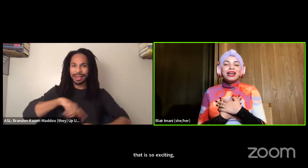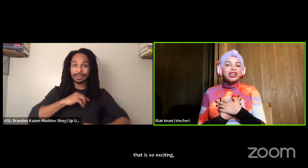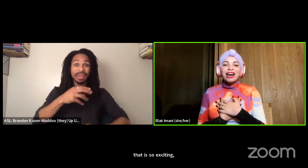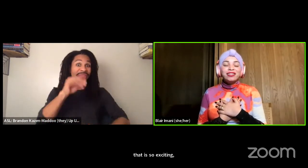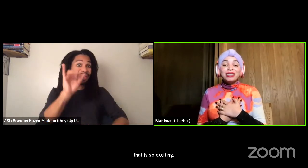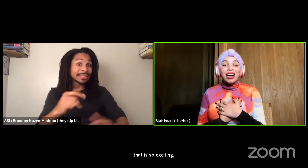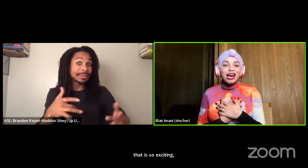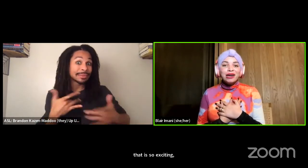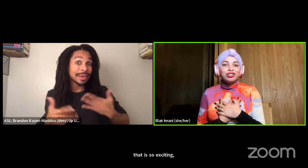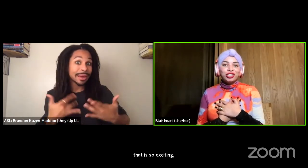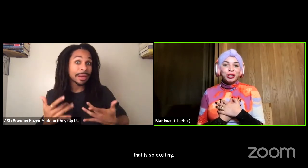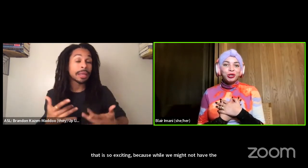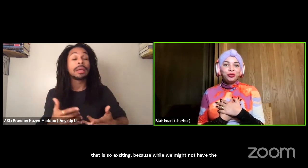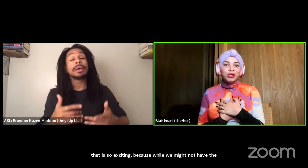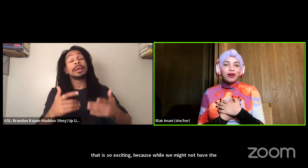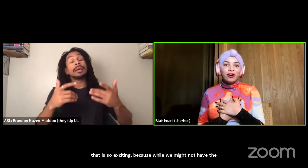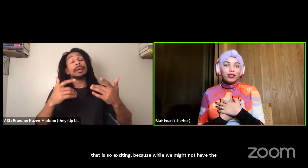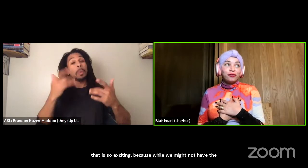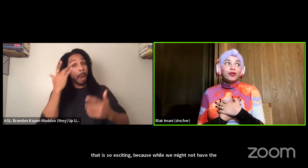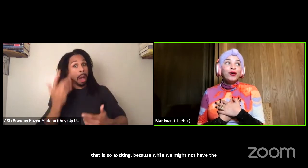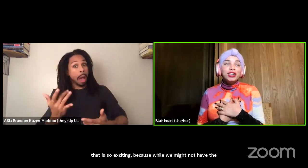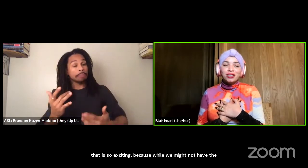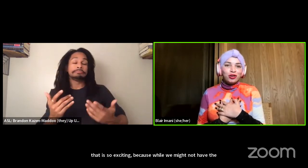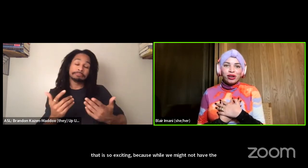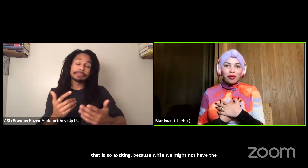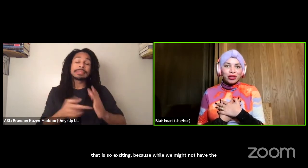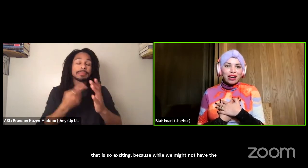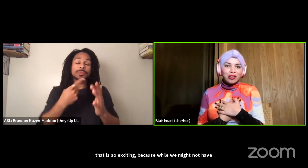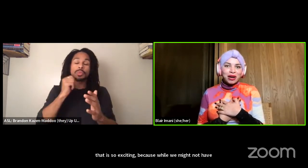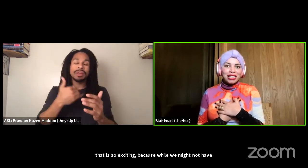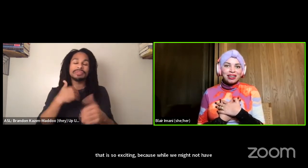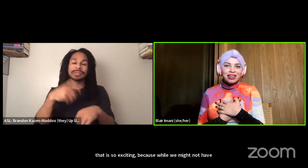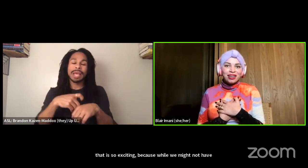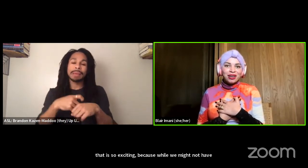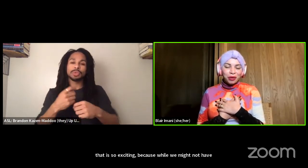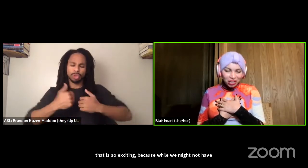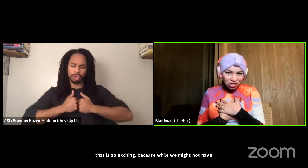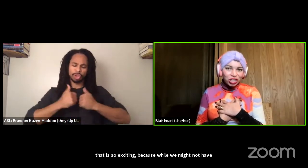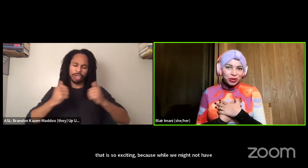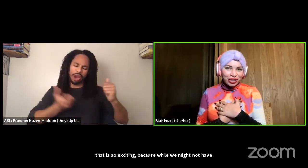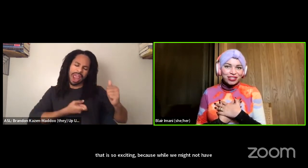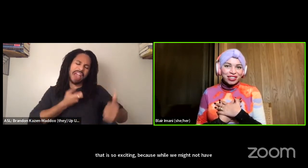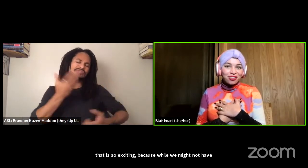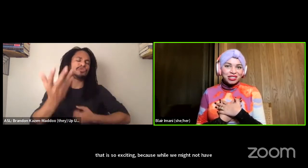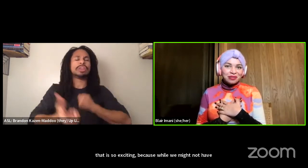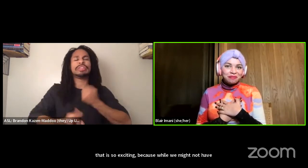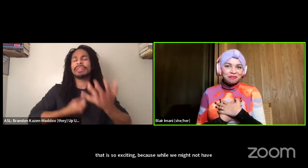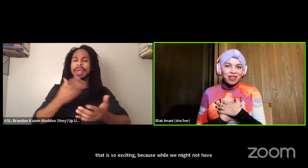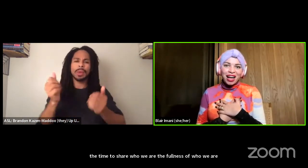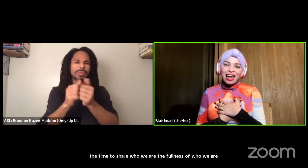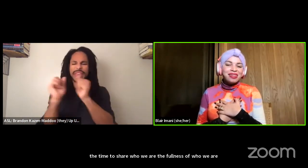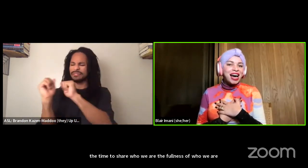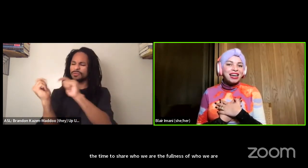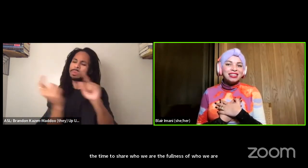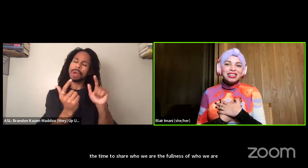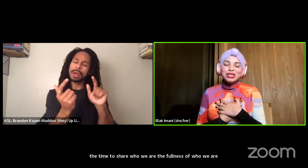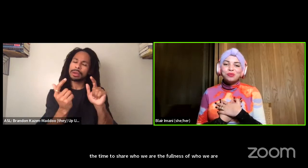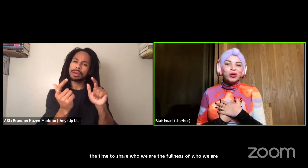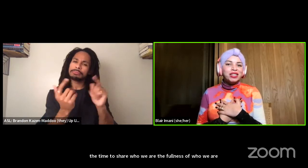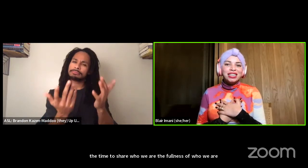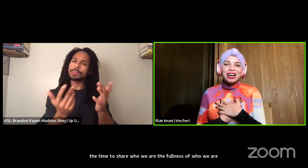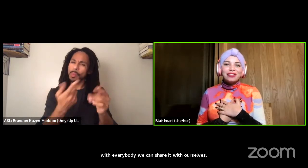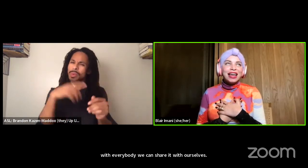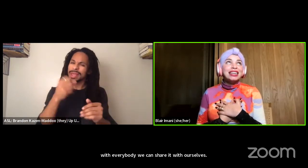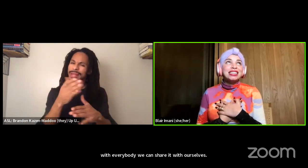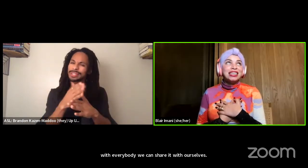we might not have the time to share who we are, the fullness of who we are with everybody, we can share it with ourselves. And that